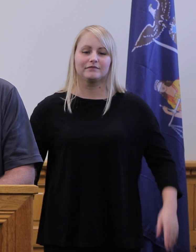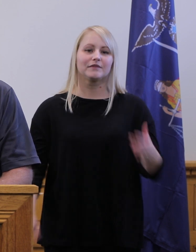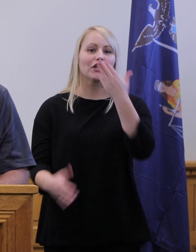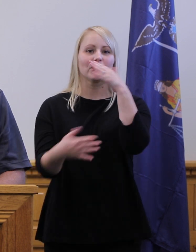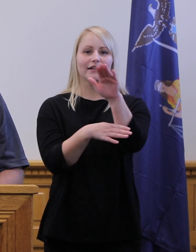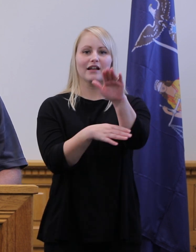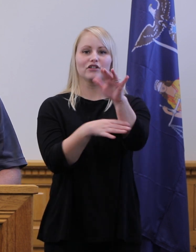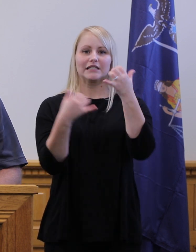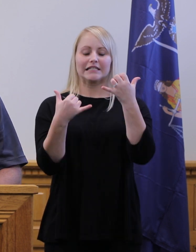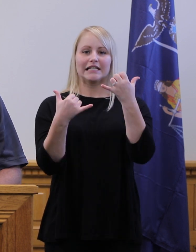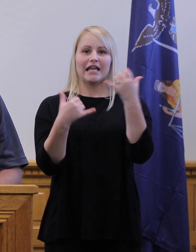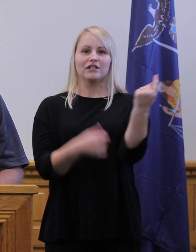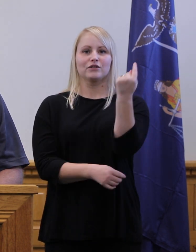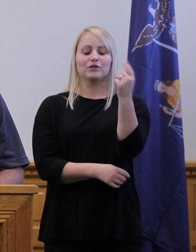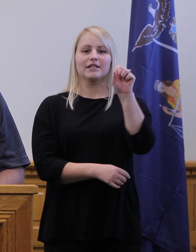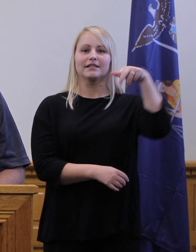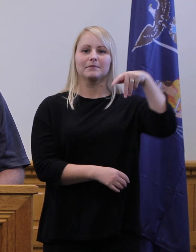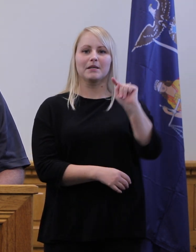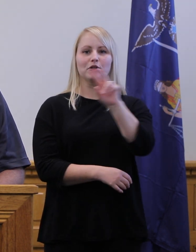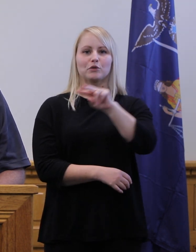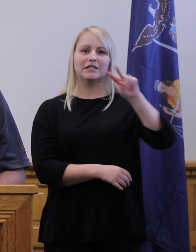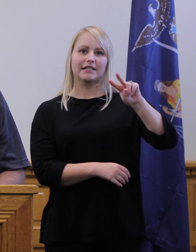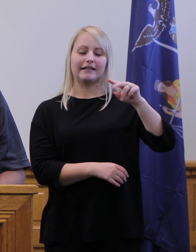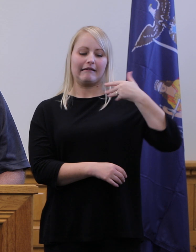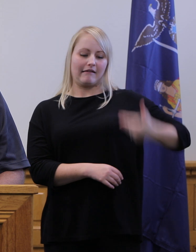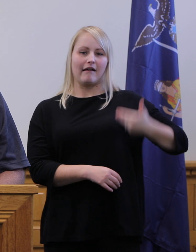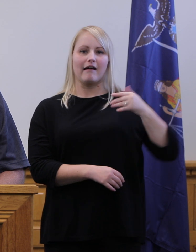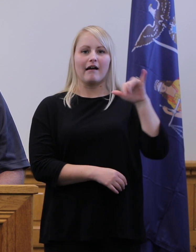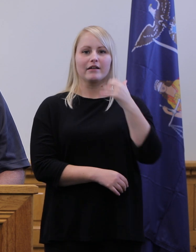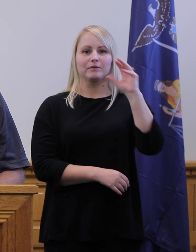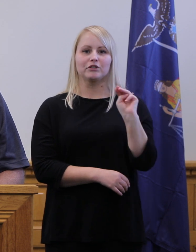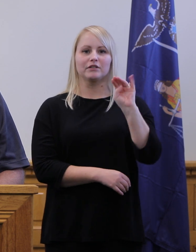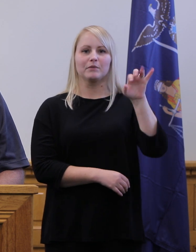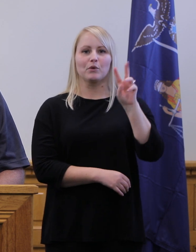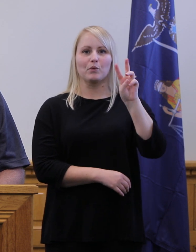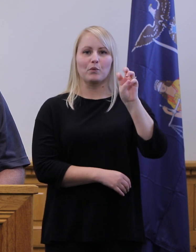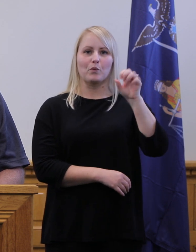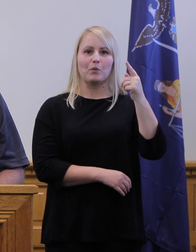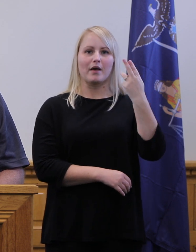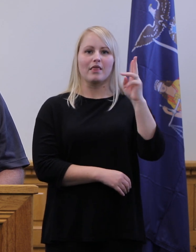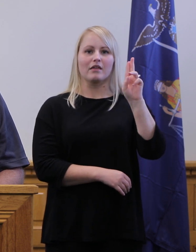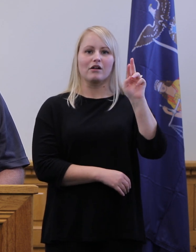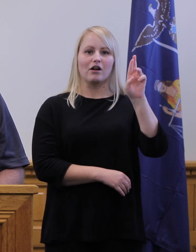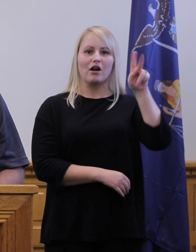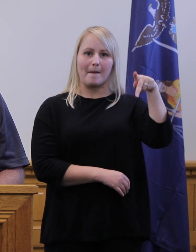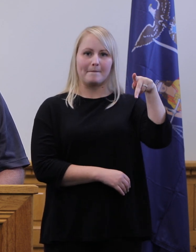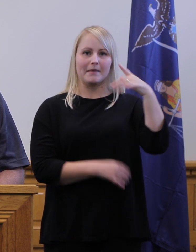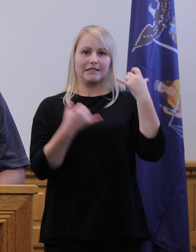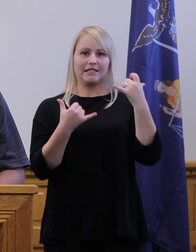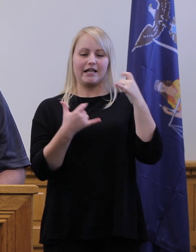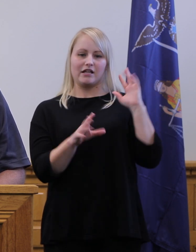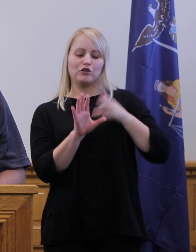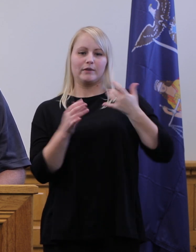Good afternoon. Today is Tuesday, September 22nd. I'm Jim Weatherup, Chairman of the Oswego County Legislature. Joining me today is Diane